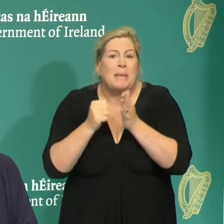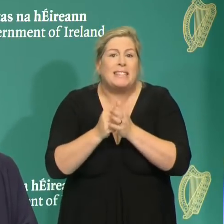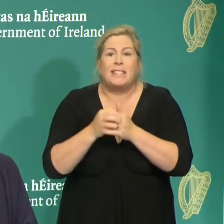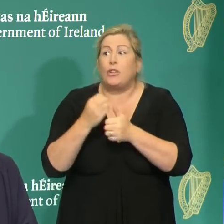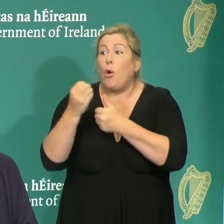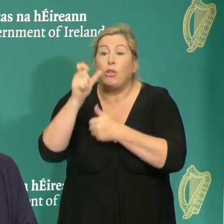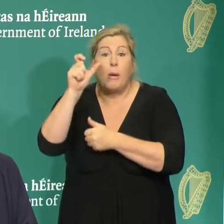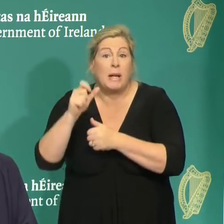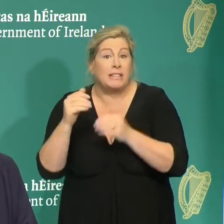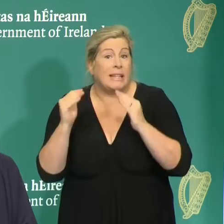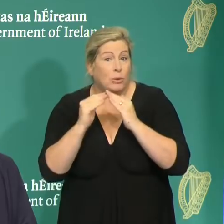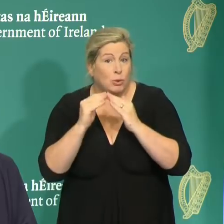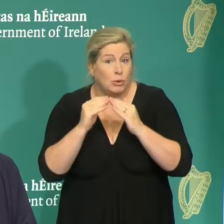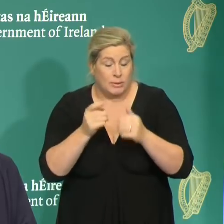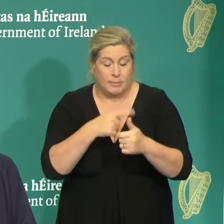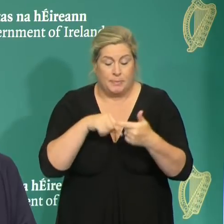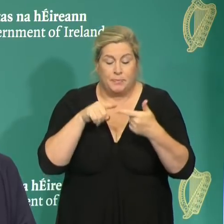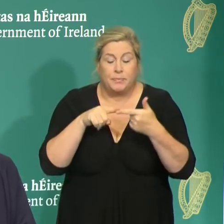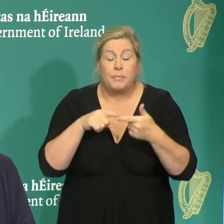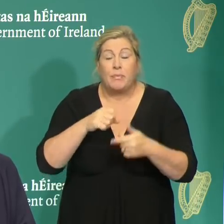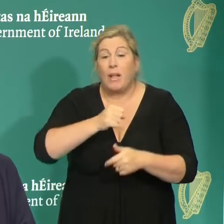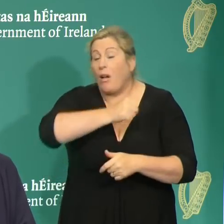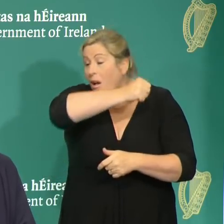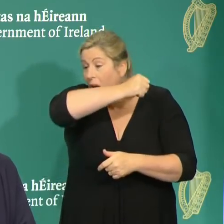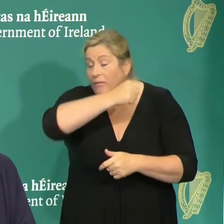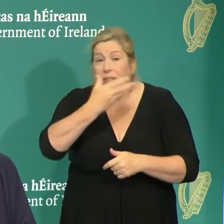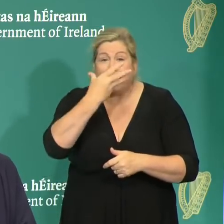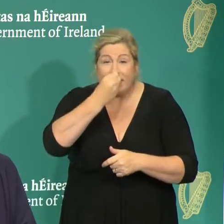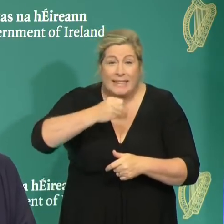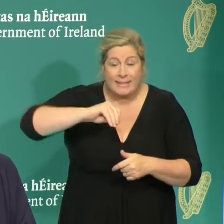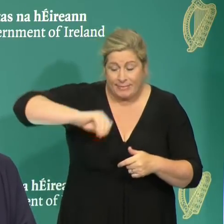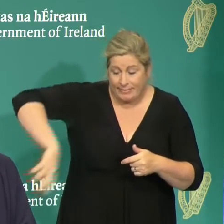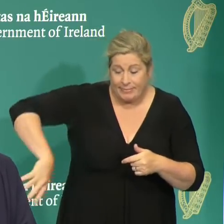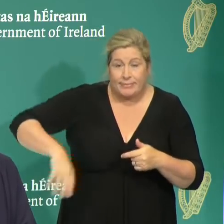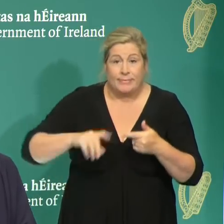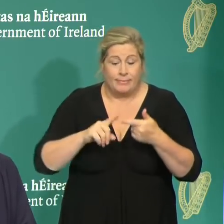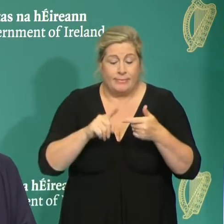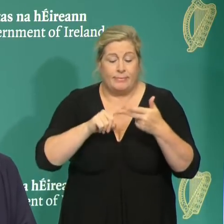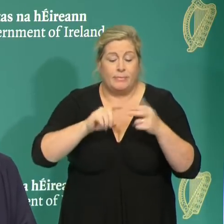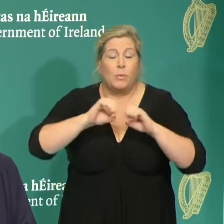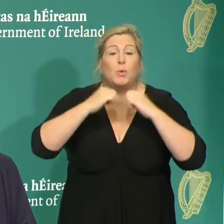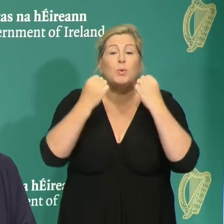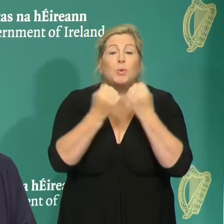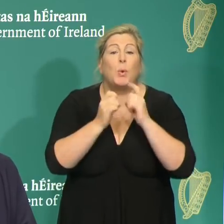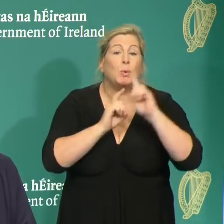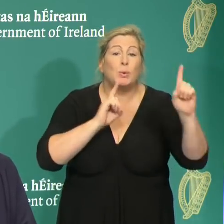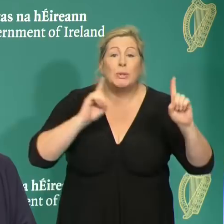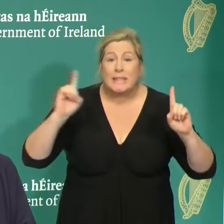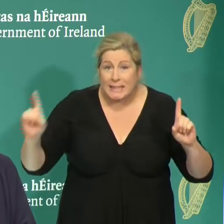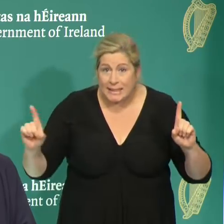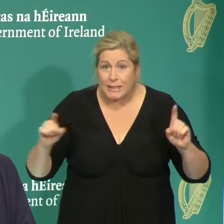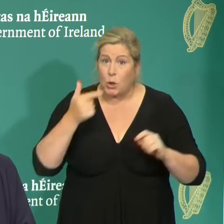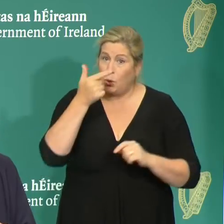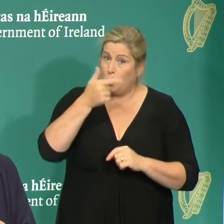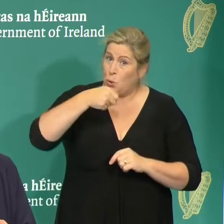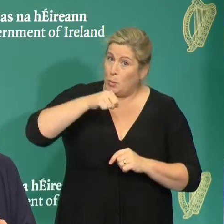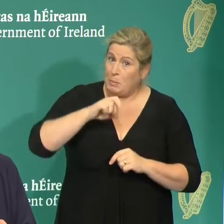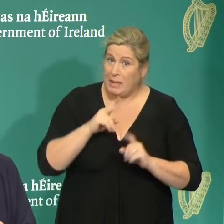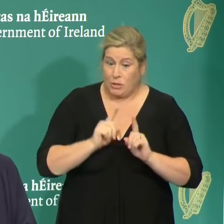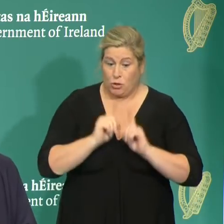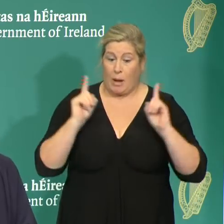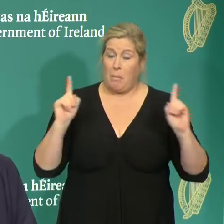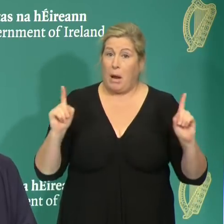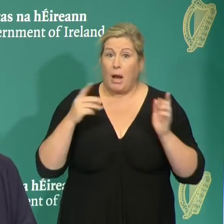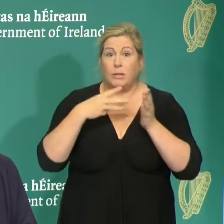to observe good cough and sneeze etiquette. Maintain social distancing, keeping 2 metres apart from people